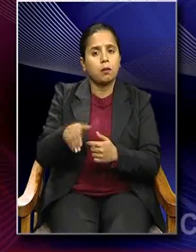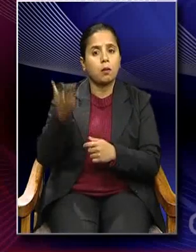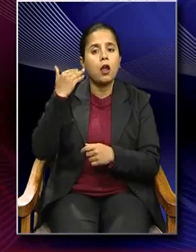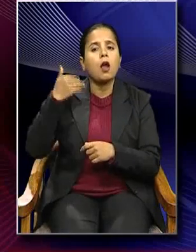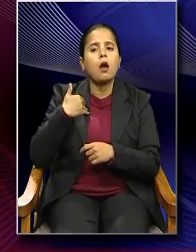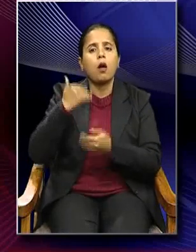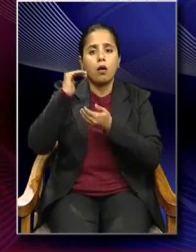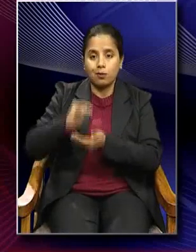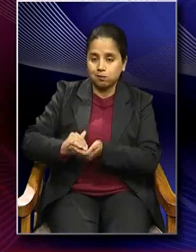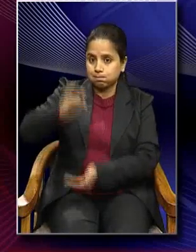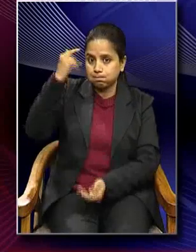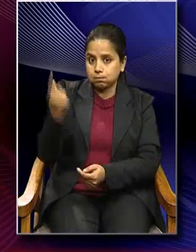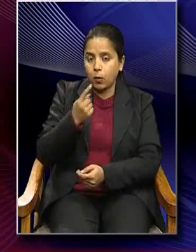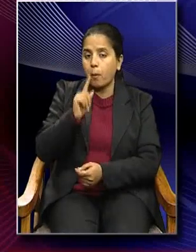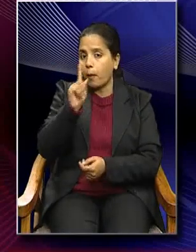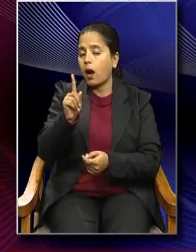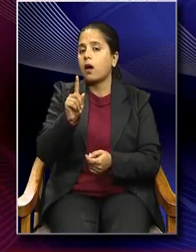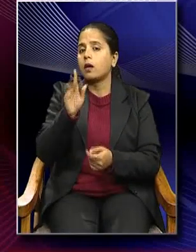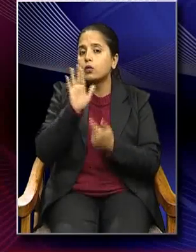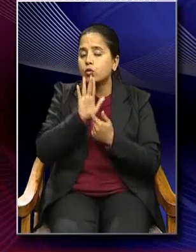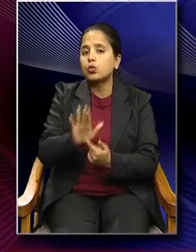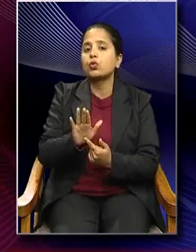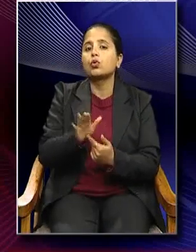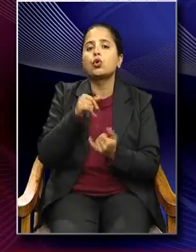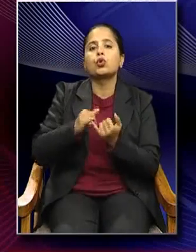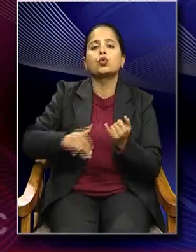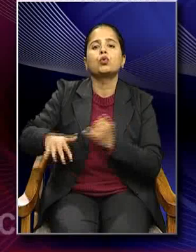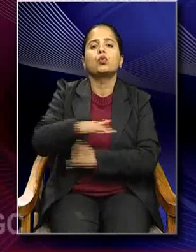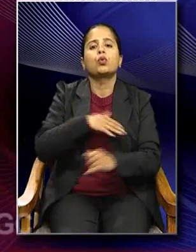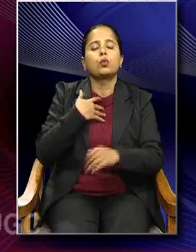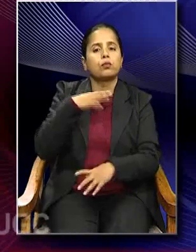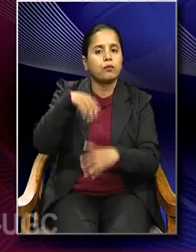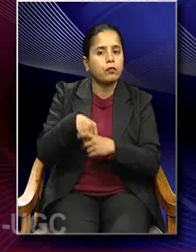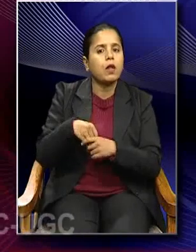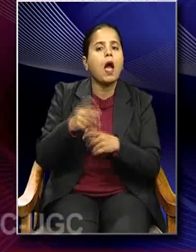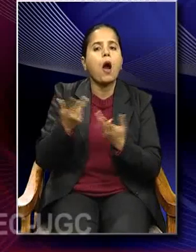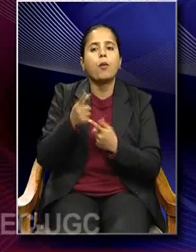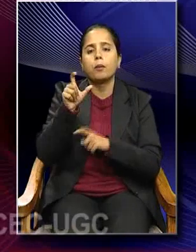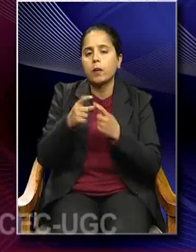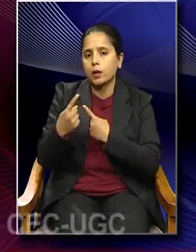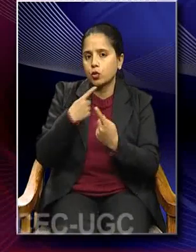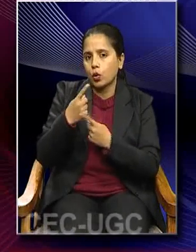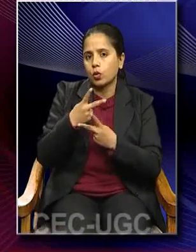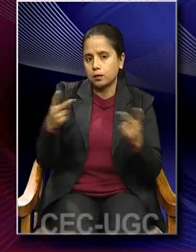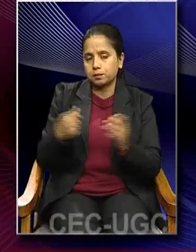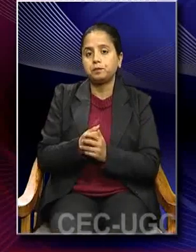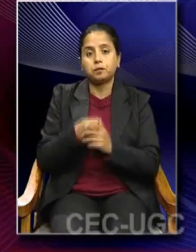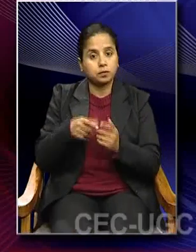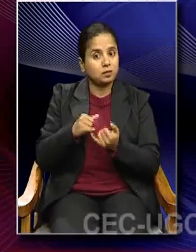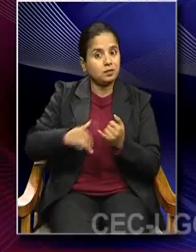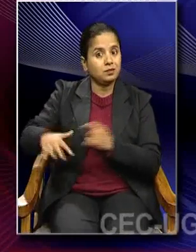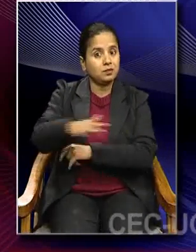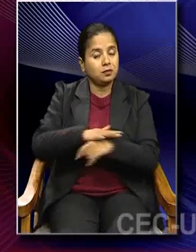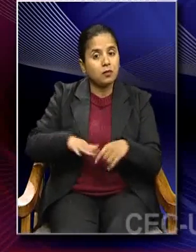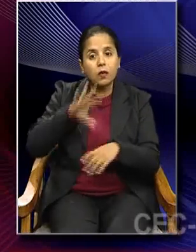biology, but to a large extent of the socialization that we get. And that socialization